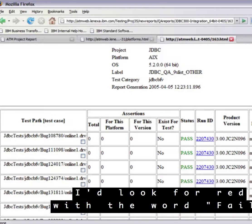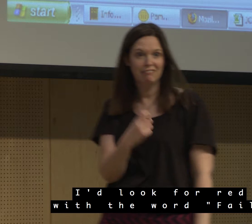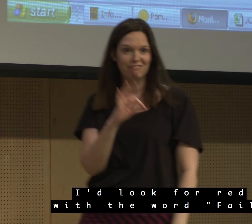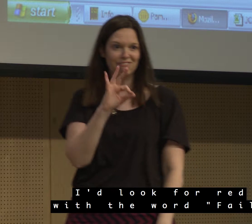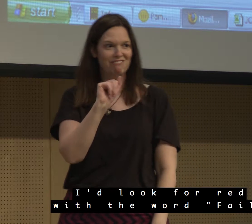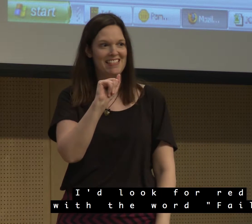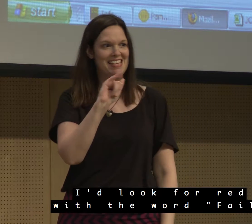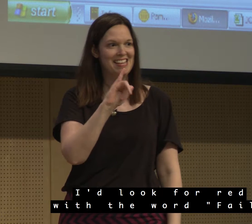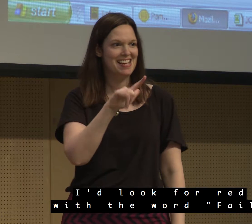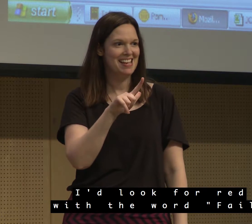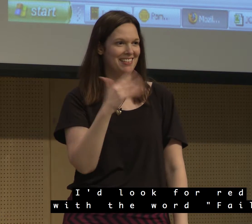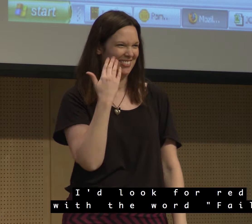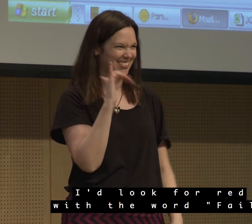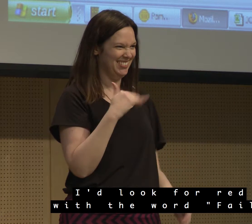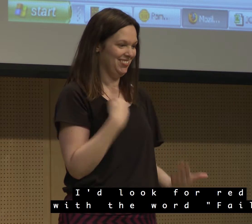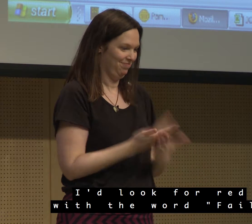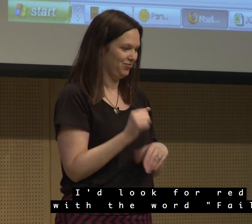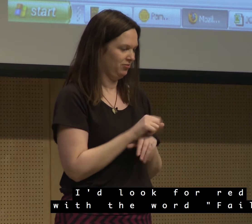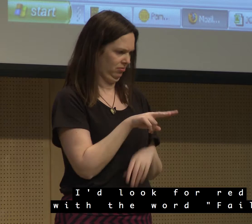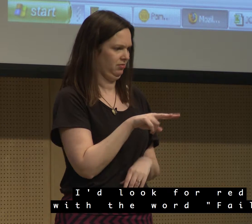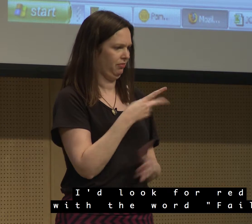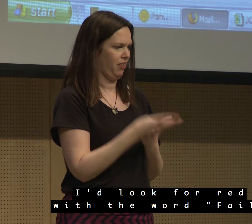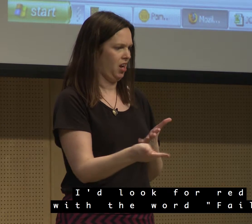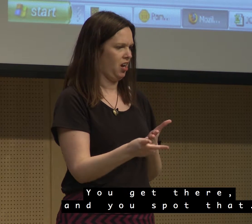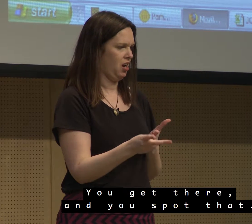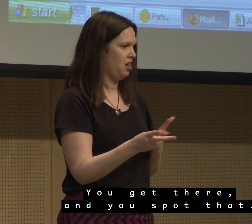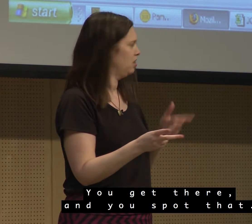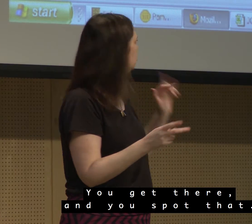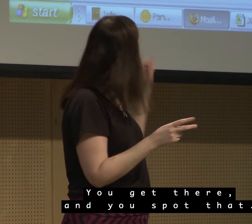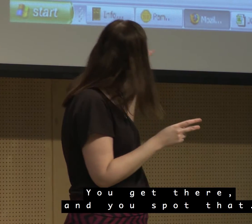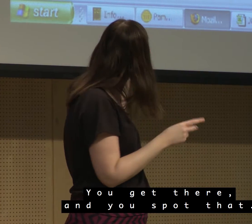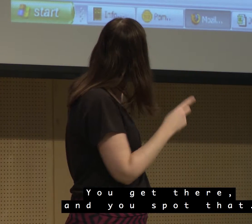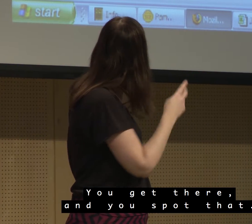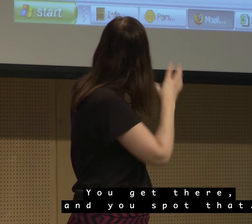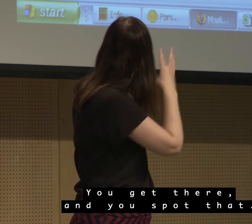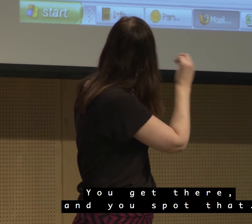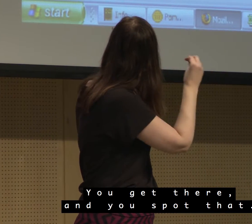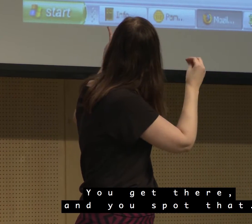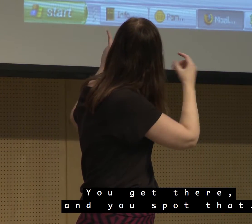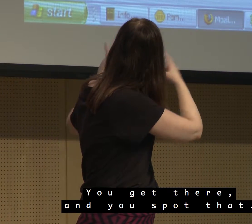I'd look for red with the word fail. You get there and you spot that.